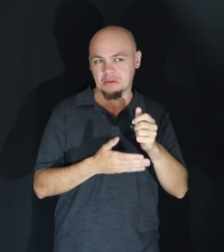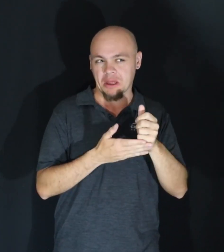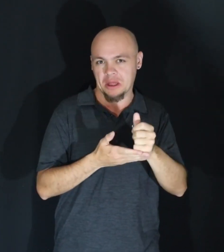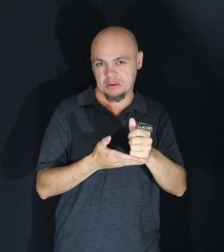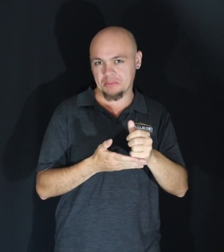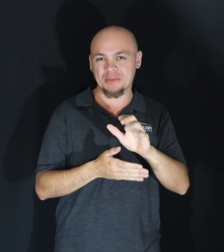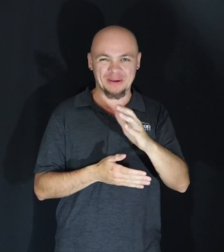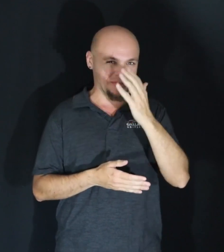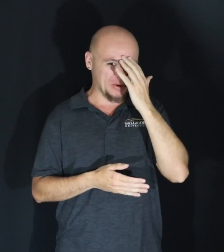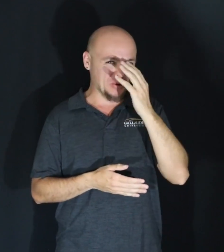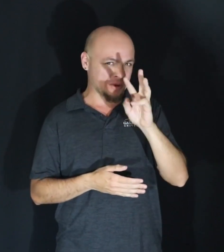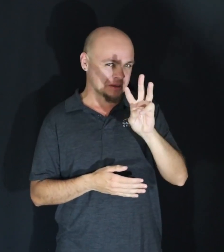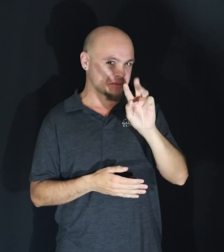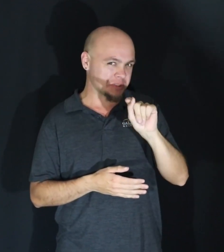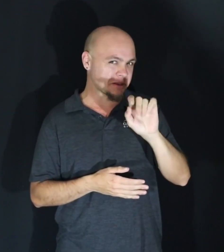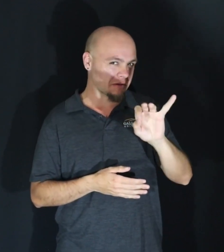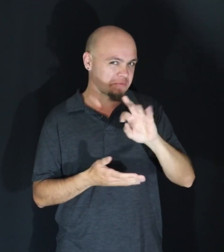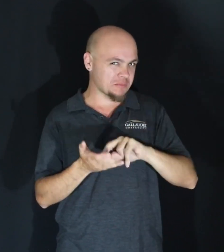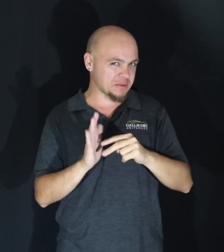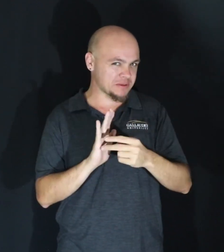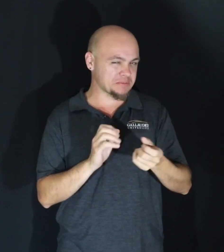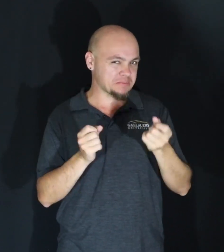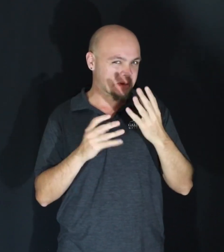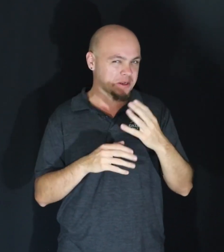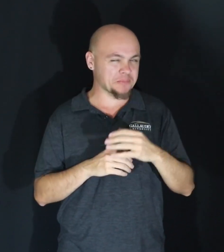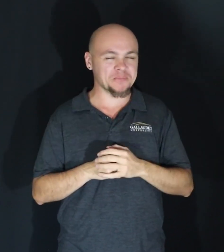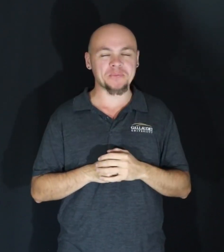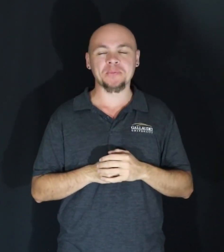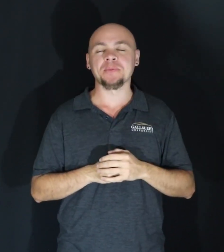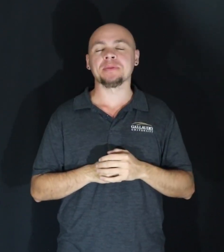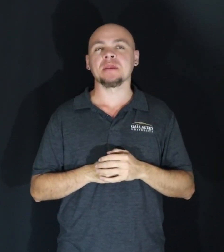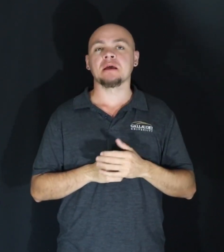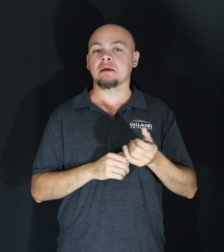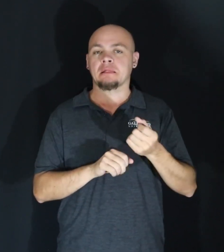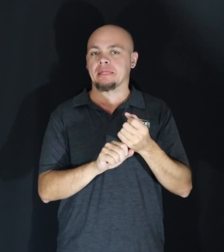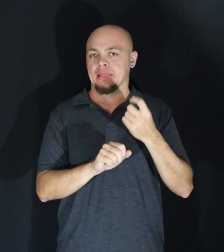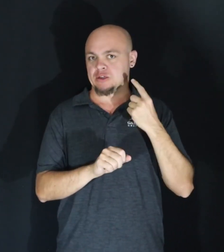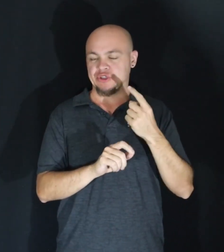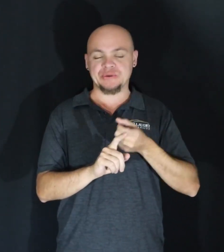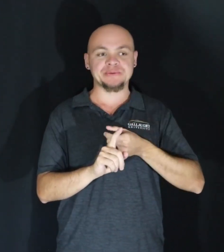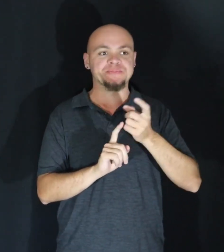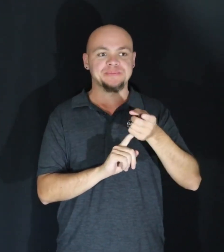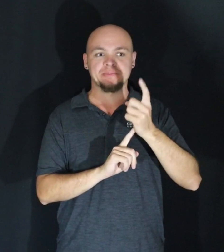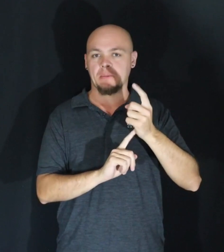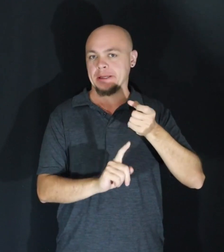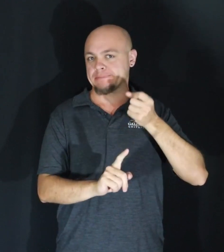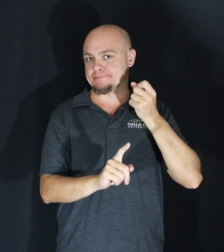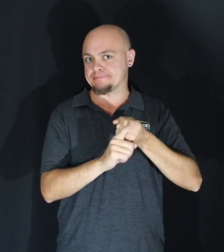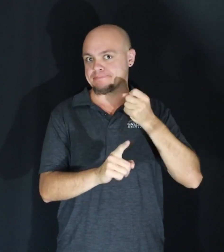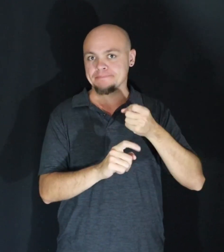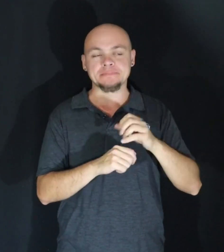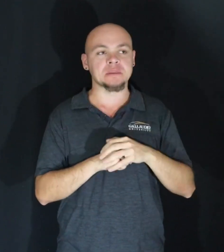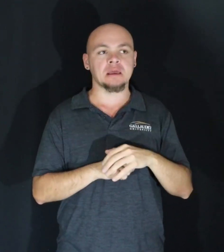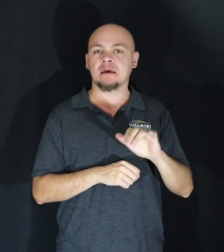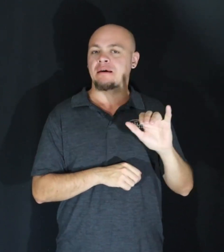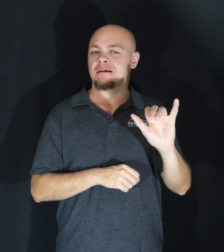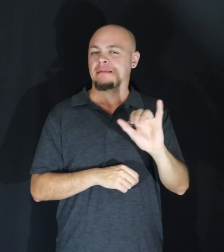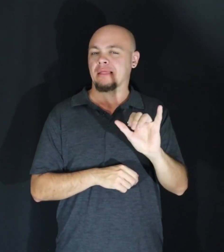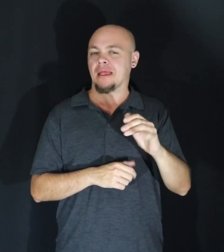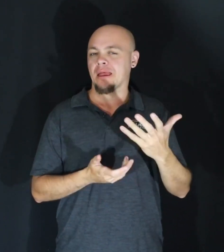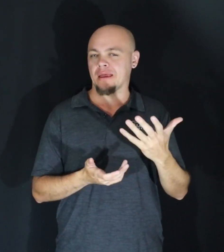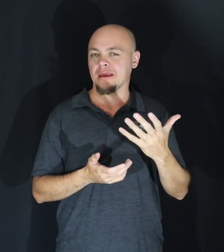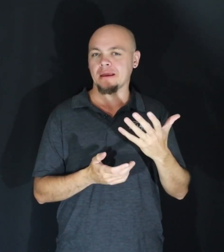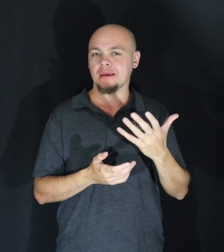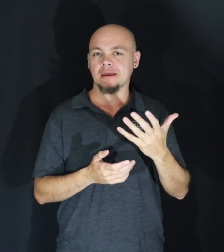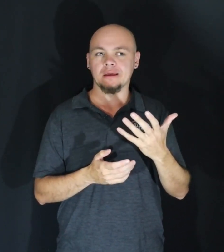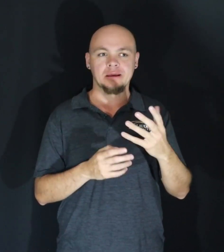many of you know what that is. Last year, I had such a moment hit me. It was as if I'd been T-boned in an intersection by